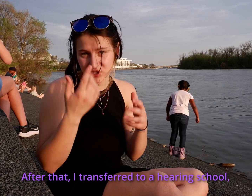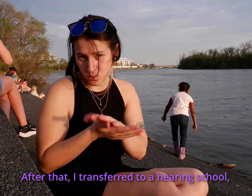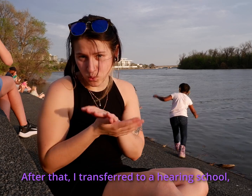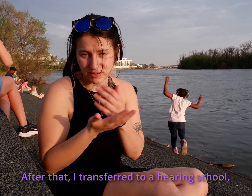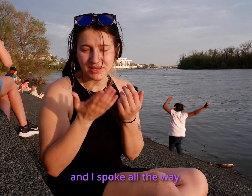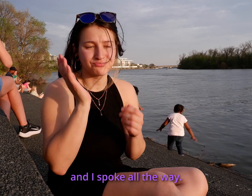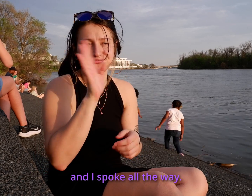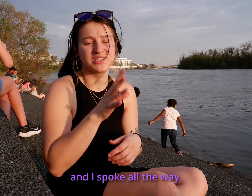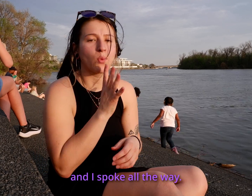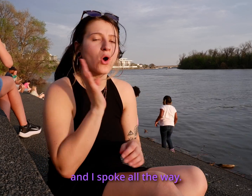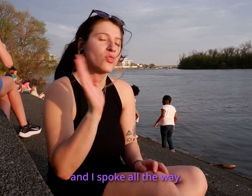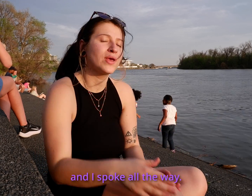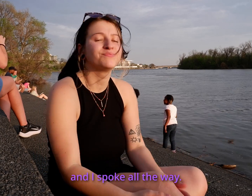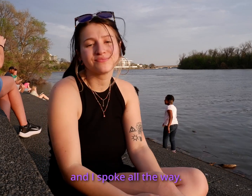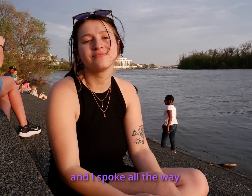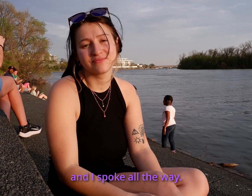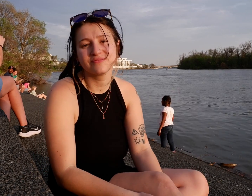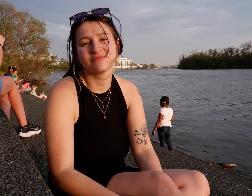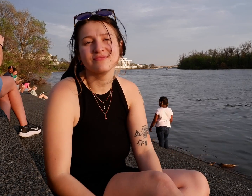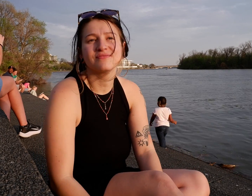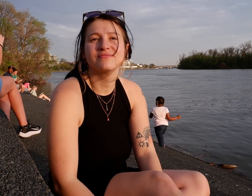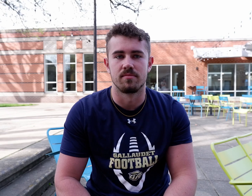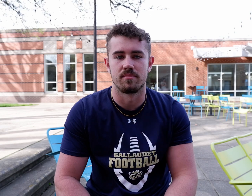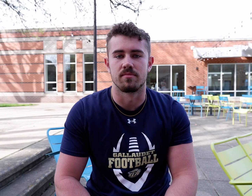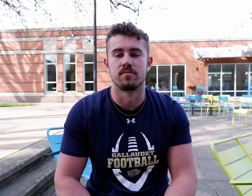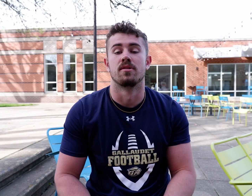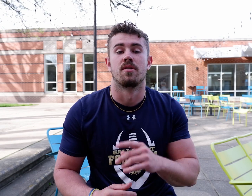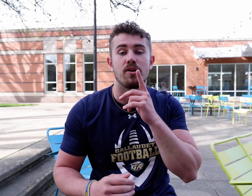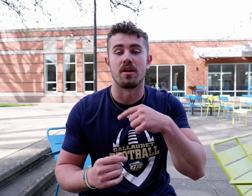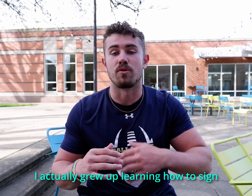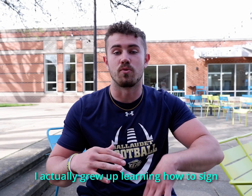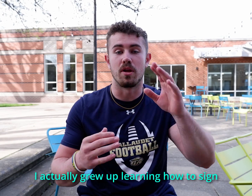I don't know.